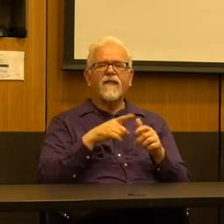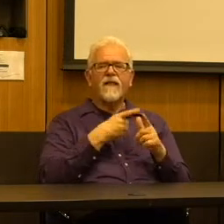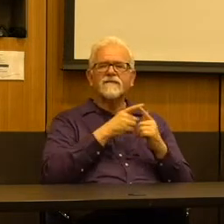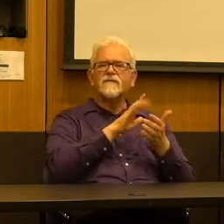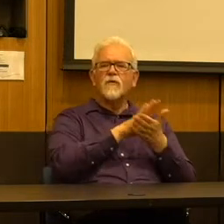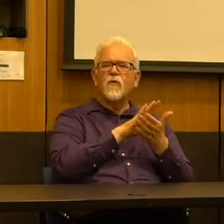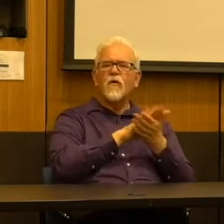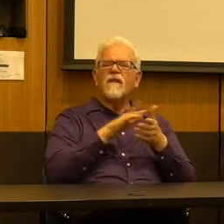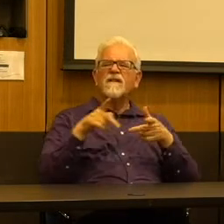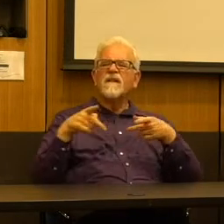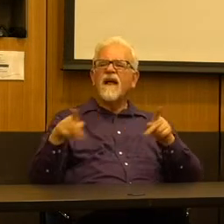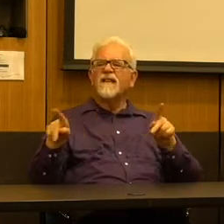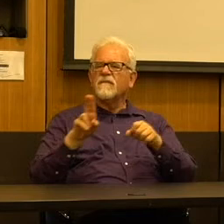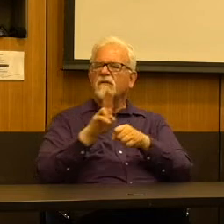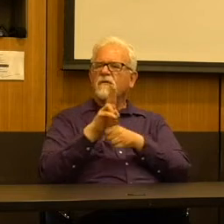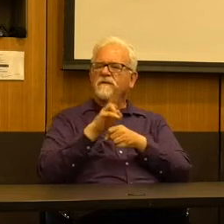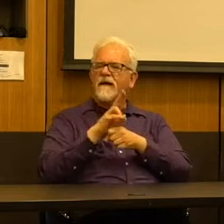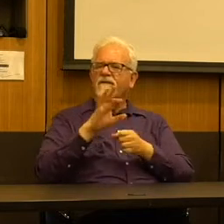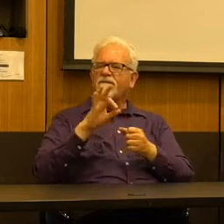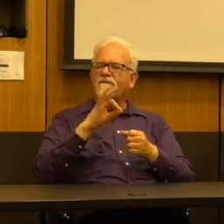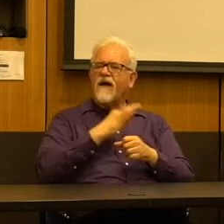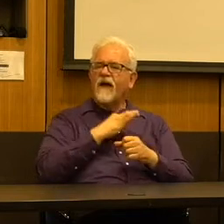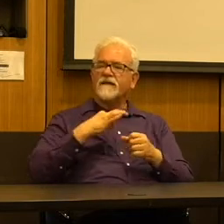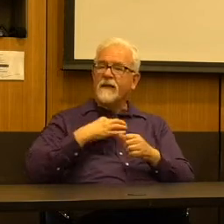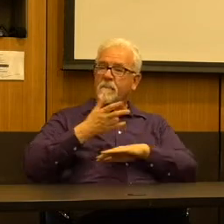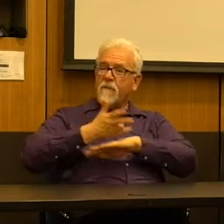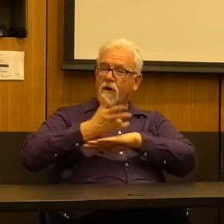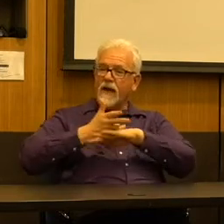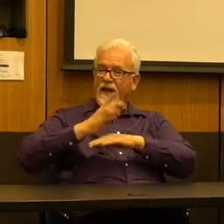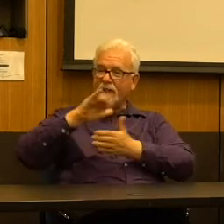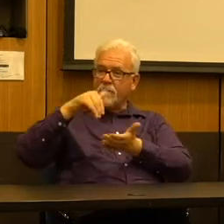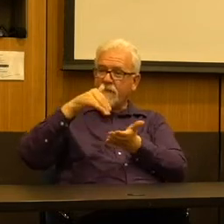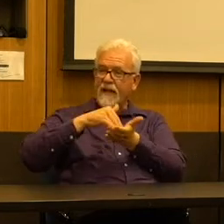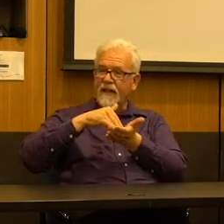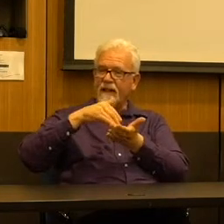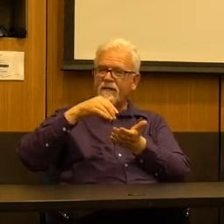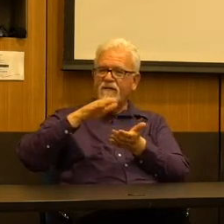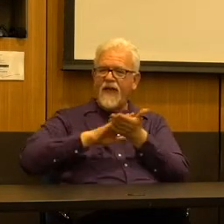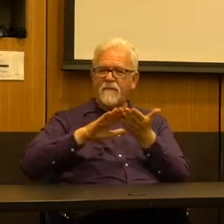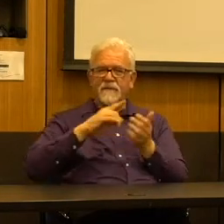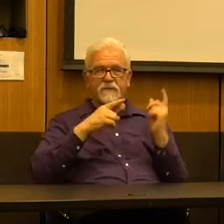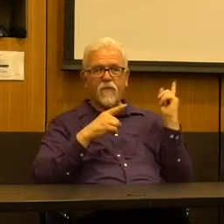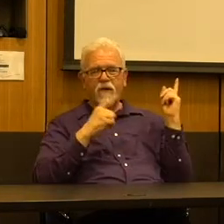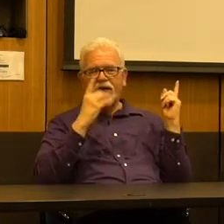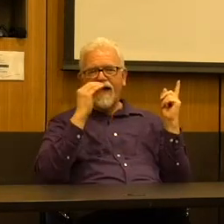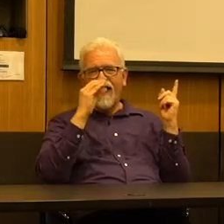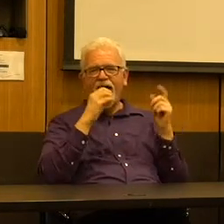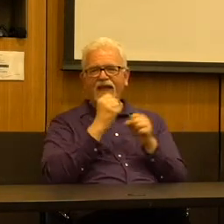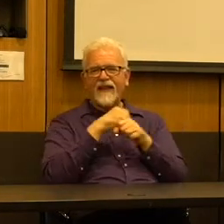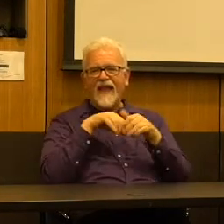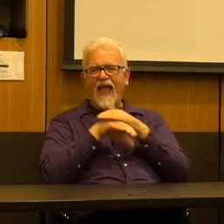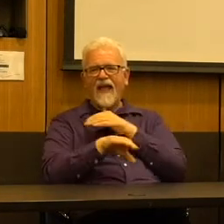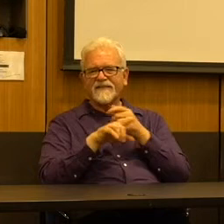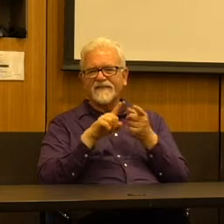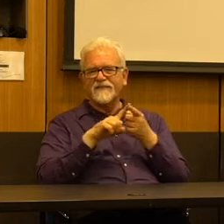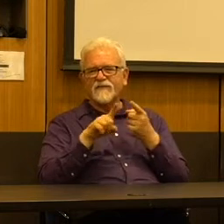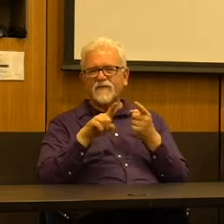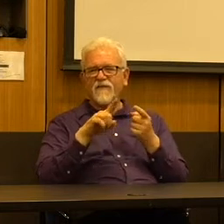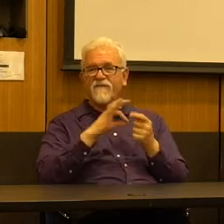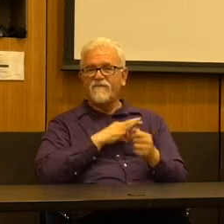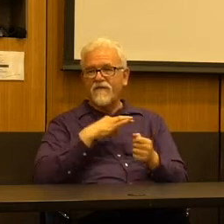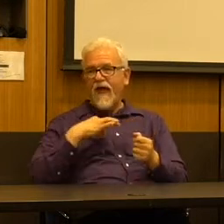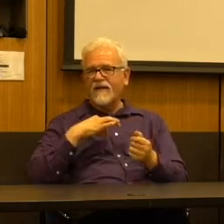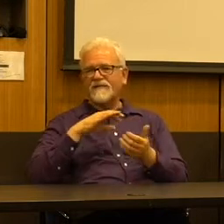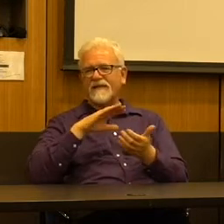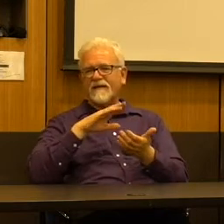faculty parking in the middle of the campus, and this was considered to be a great boon. Here's one of these guys getting access there. Would you